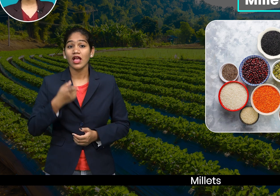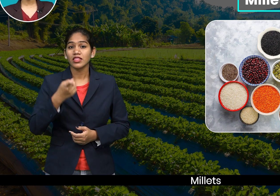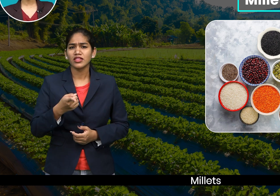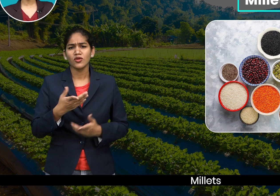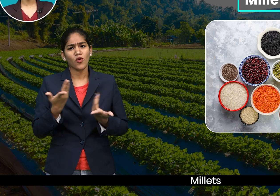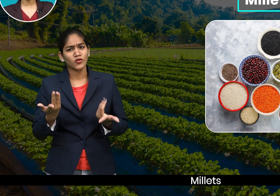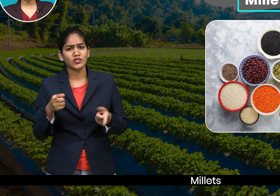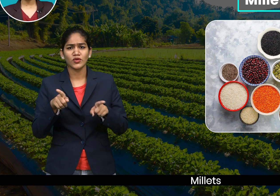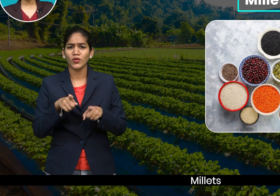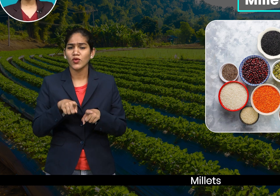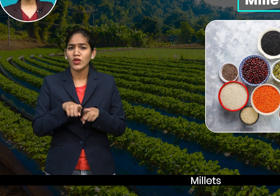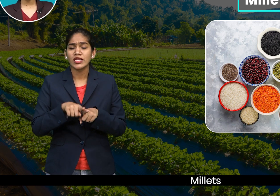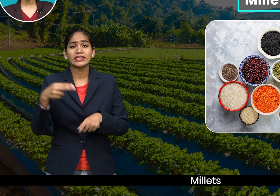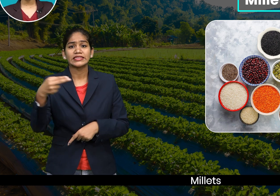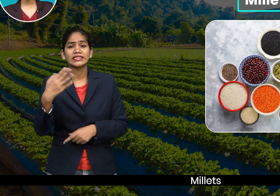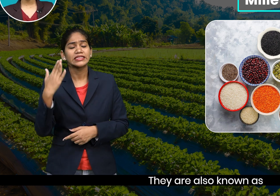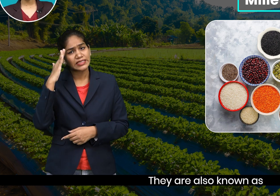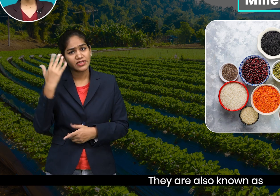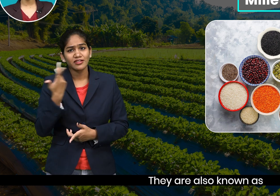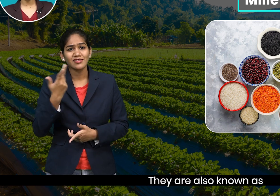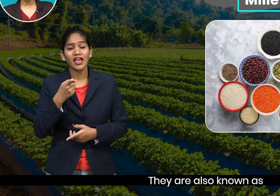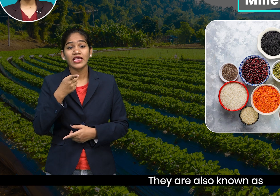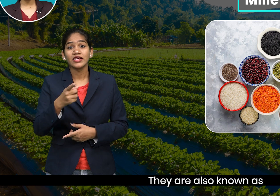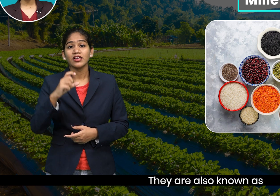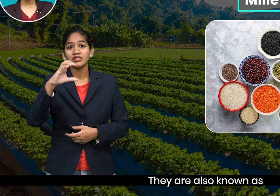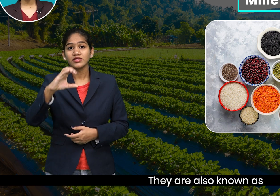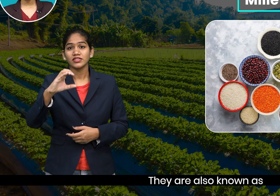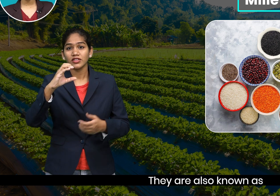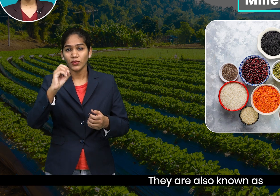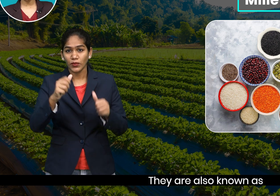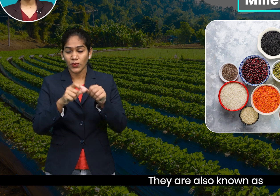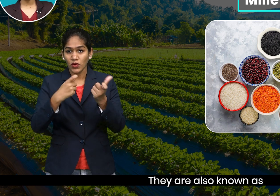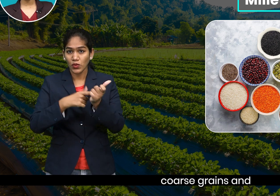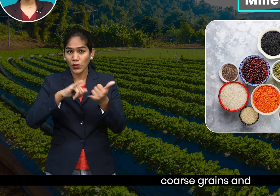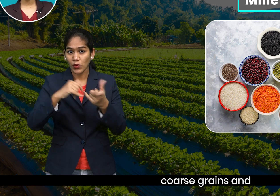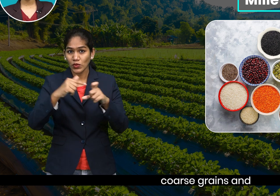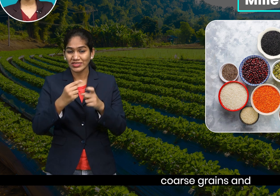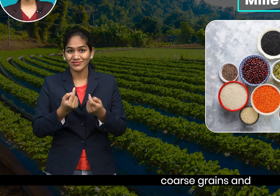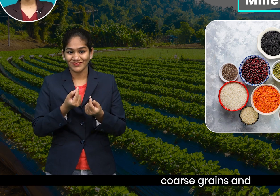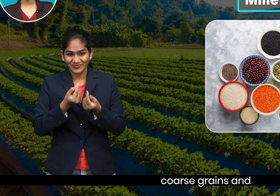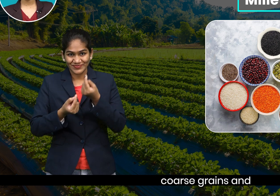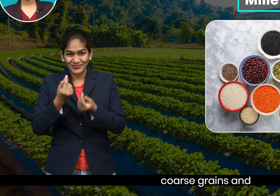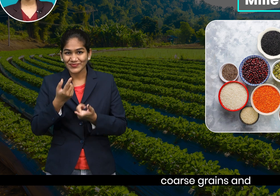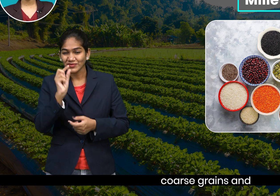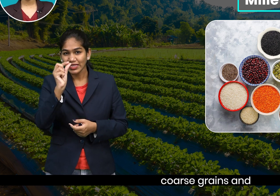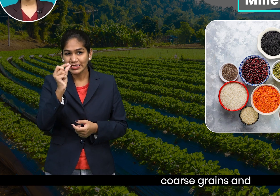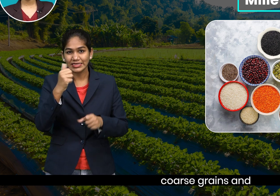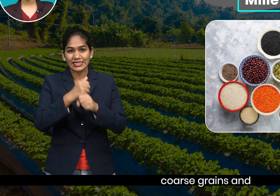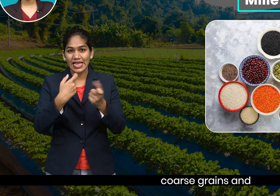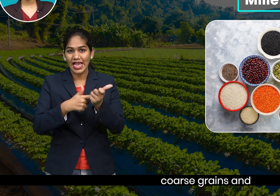They are also known as coarse grains and